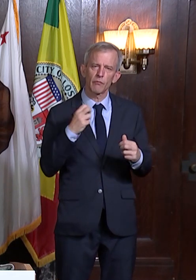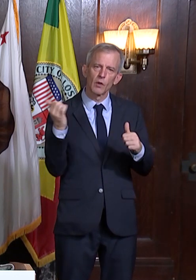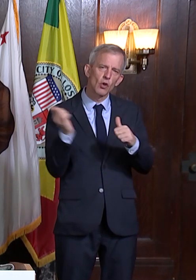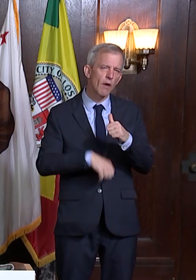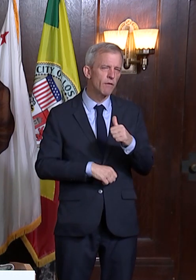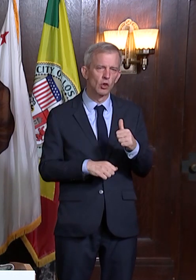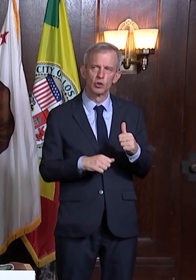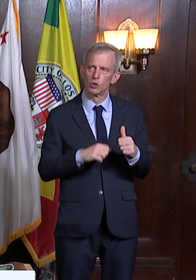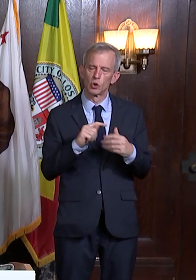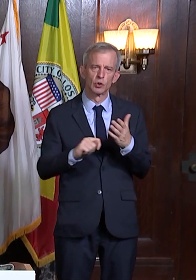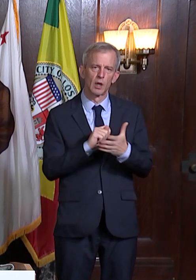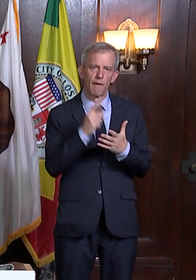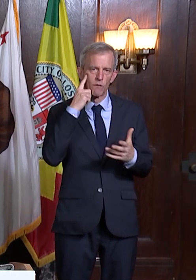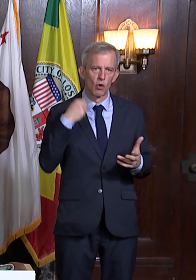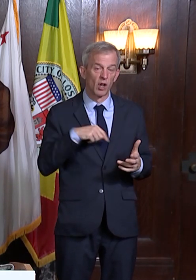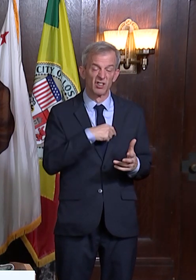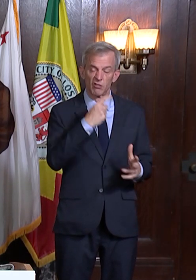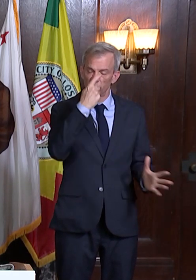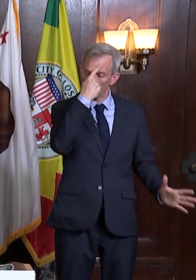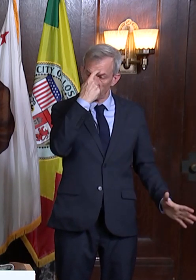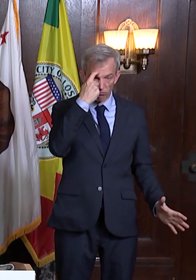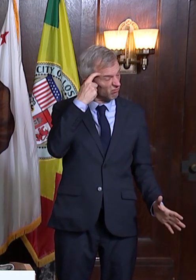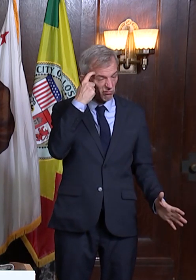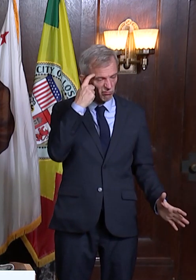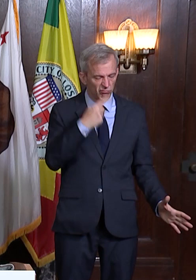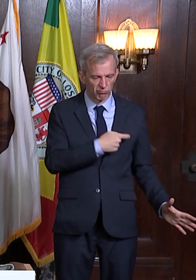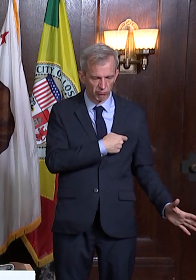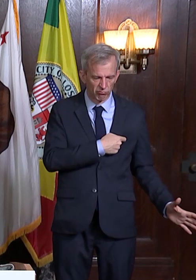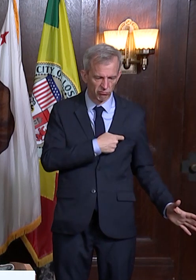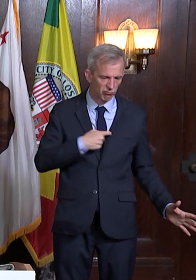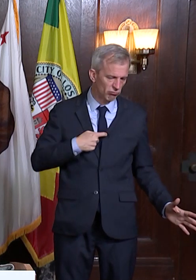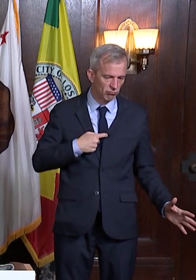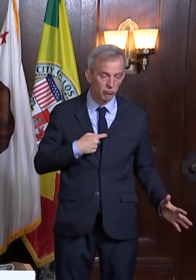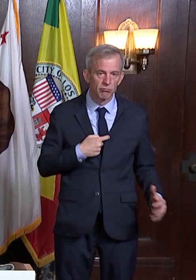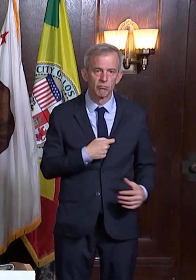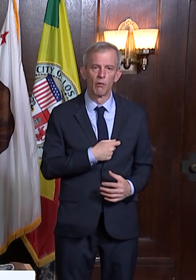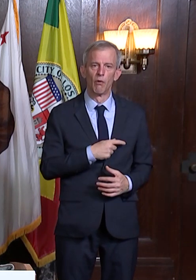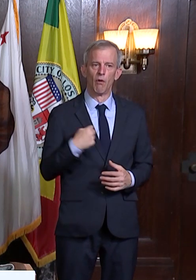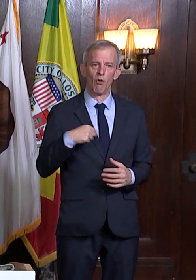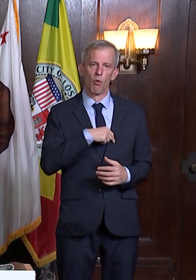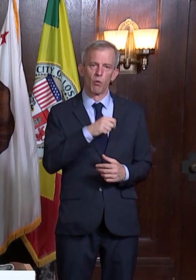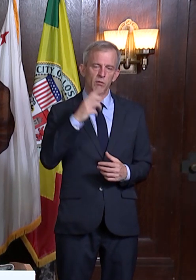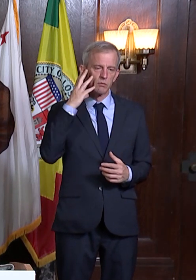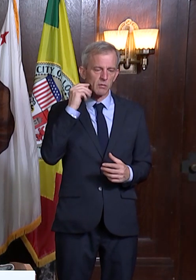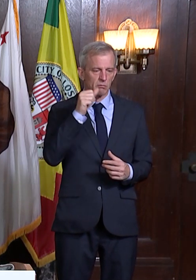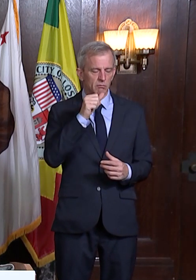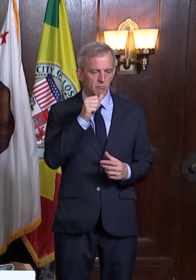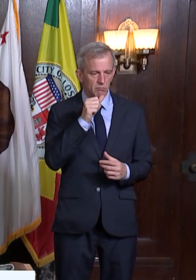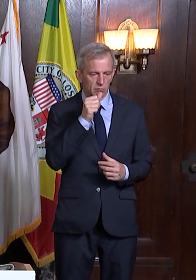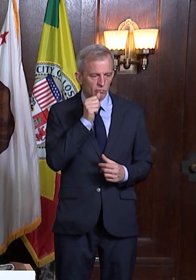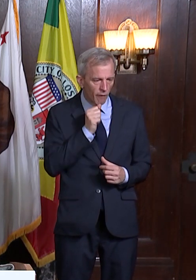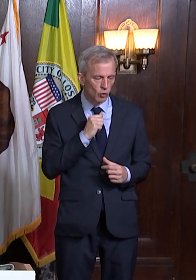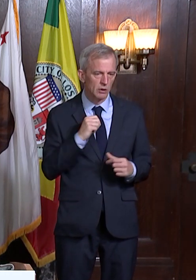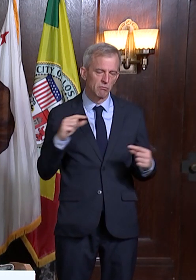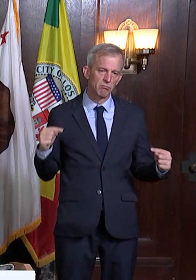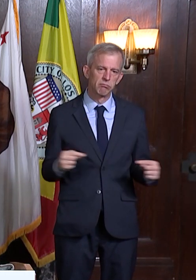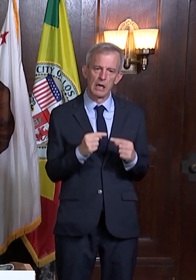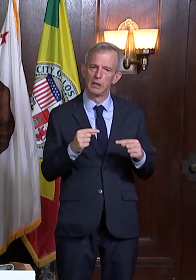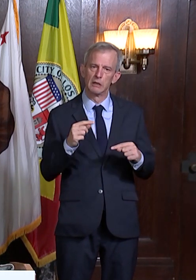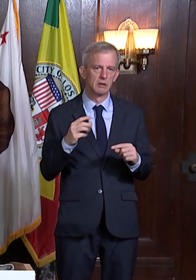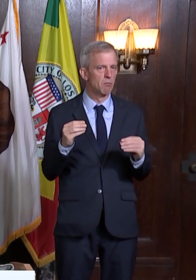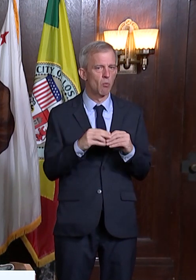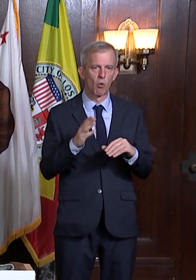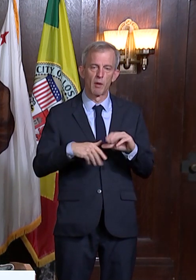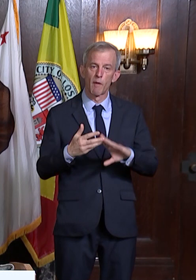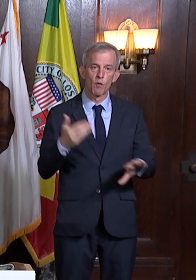us, such a traumatic chapter for us. We have gone through more pain and suffering than we knew we had. But we also found